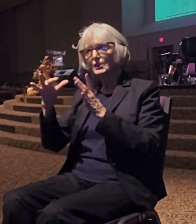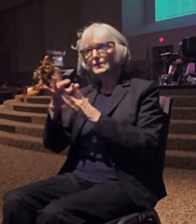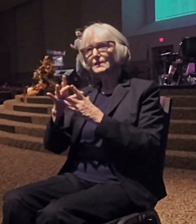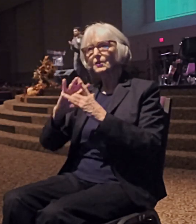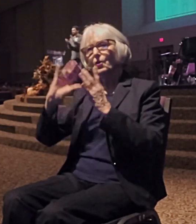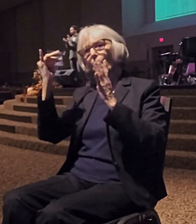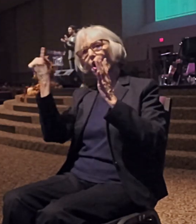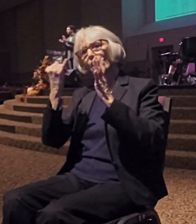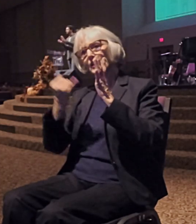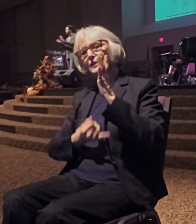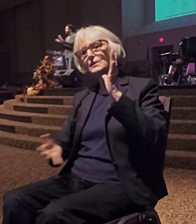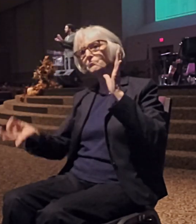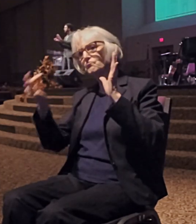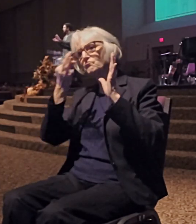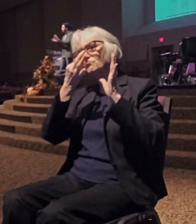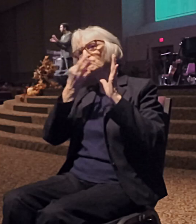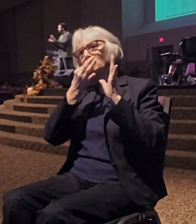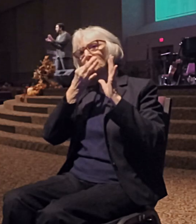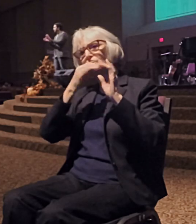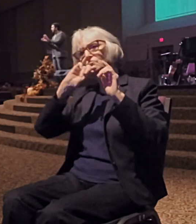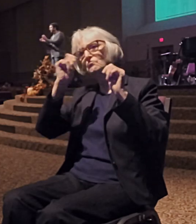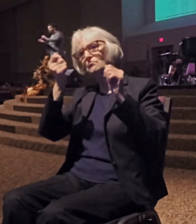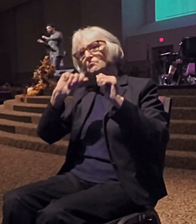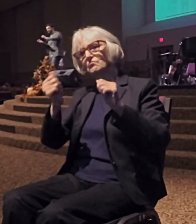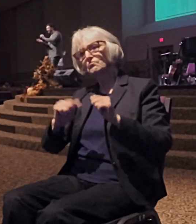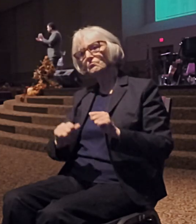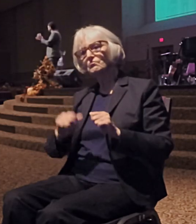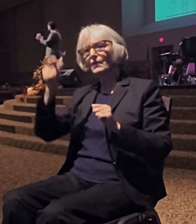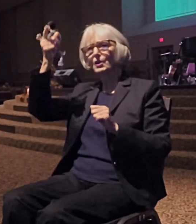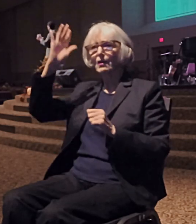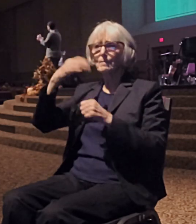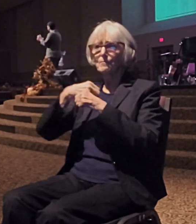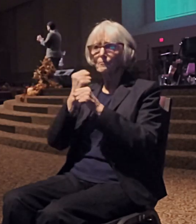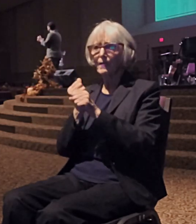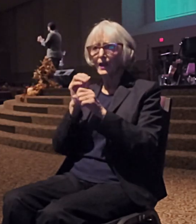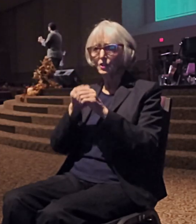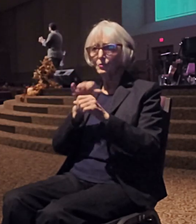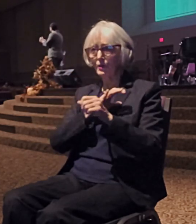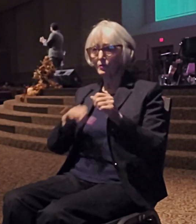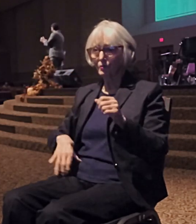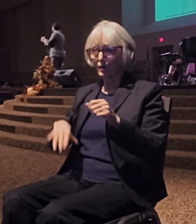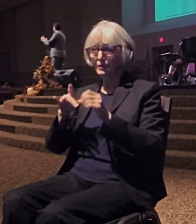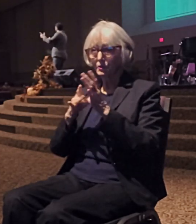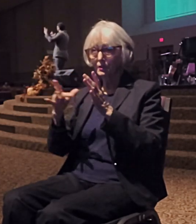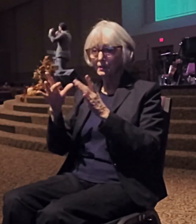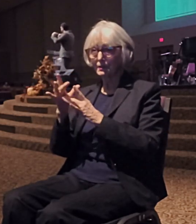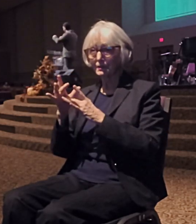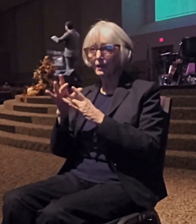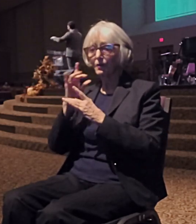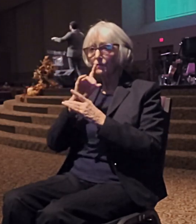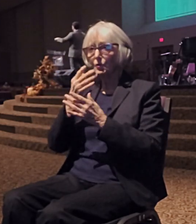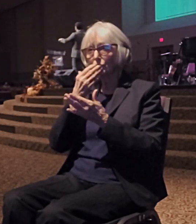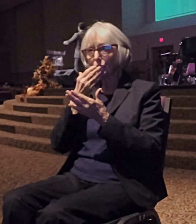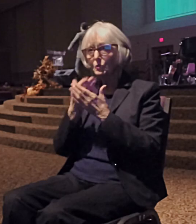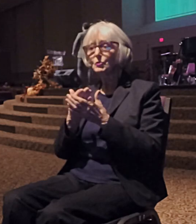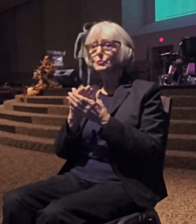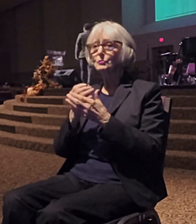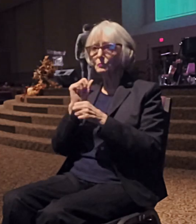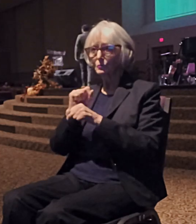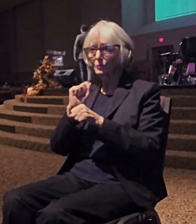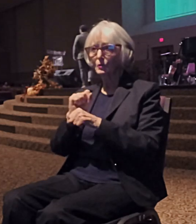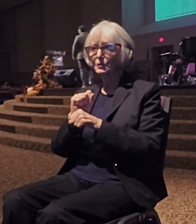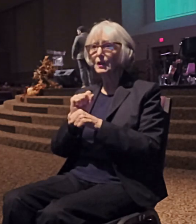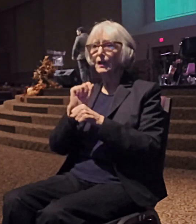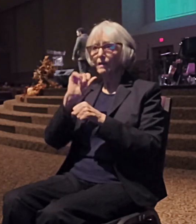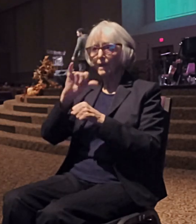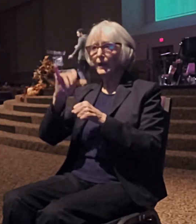artistic master craftsmanship. God has created you in Christ Jesus for good works he prepared beforehand